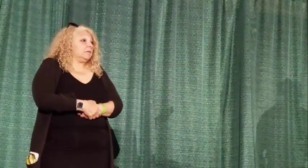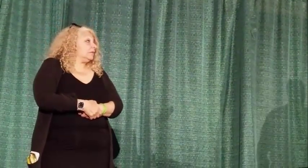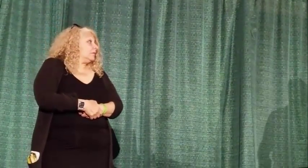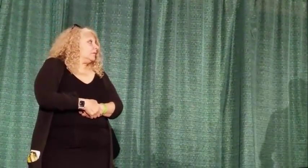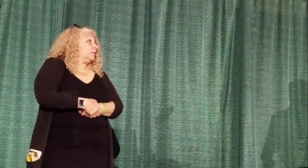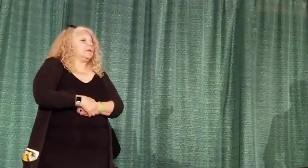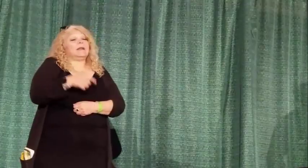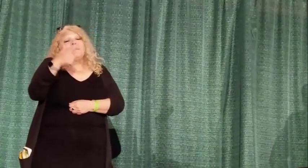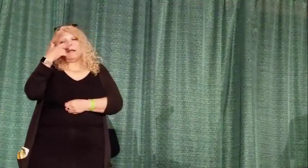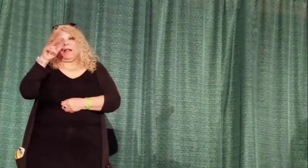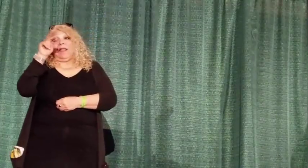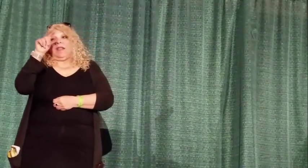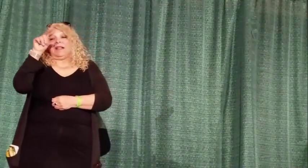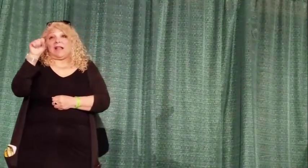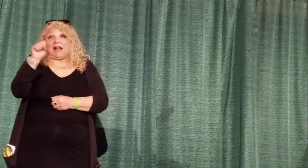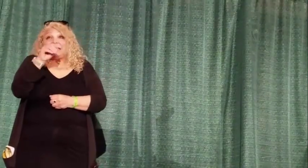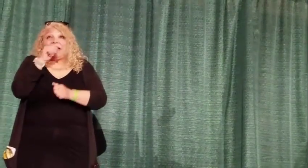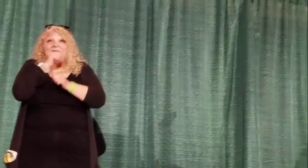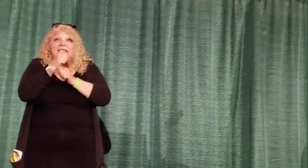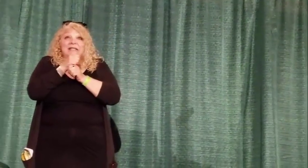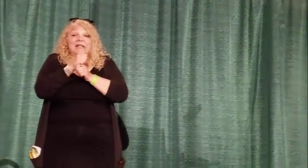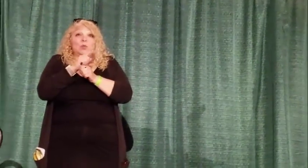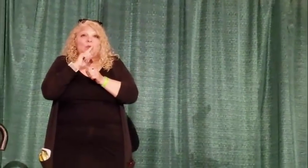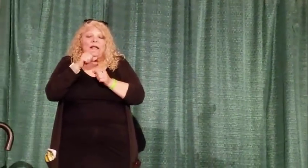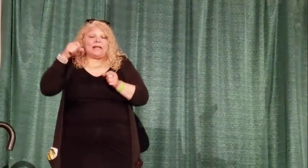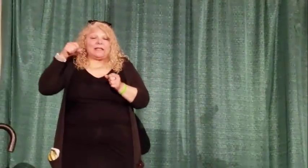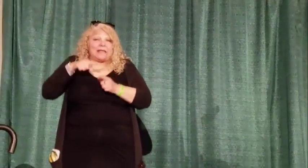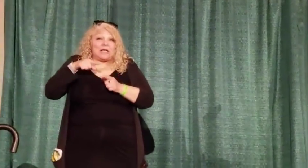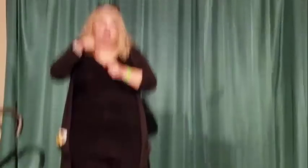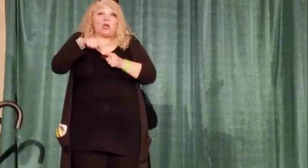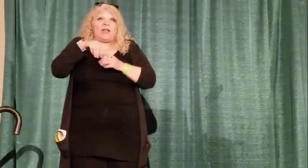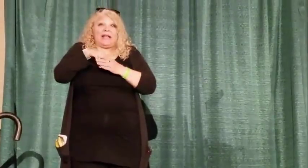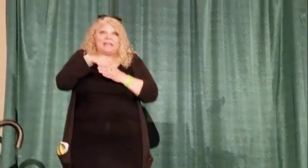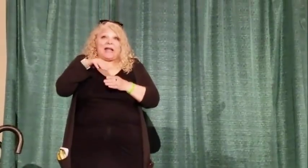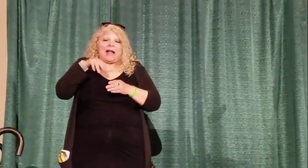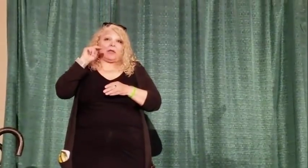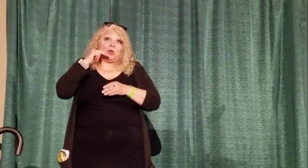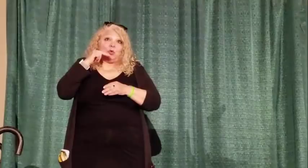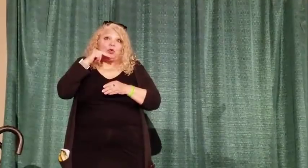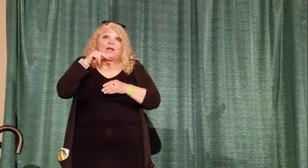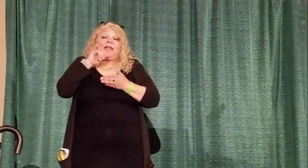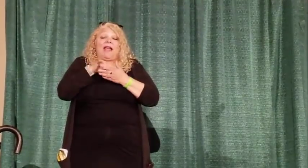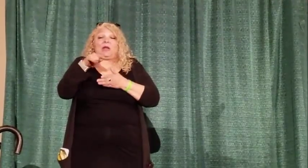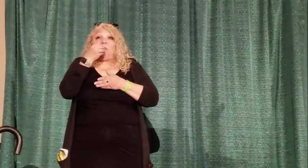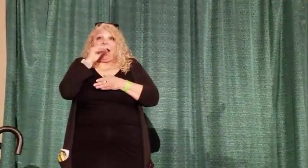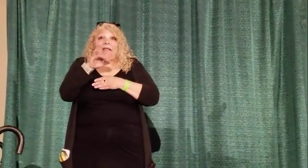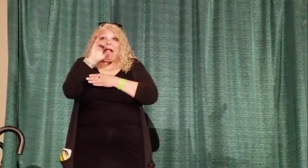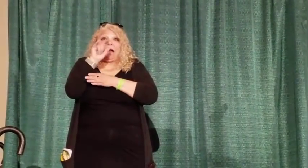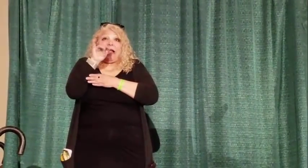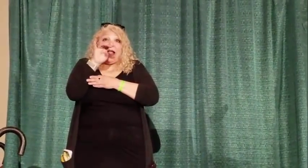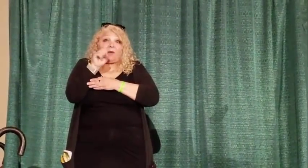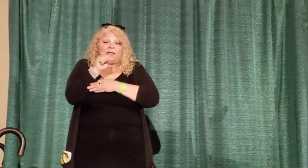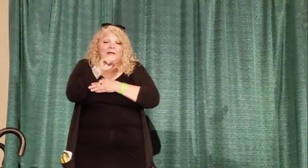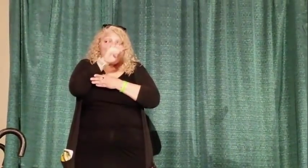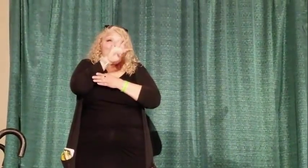But because the nuts and seeds signal the appestat that you ate those calories, the